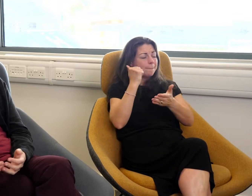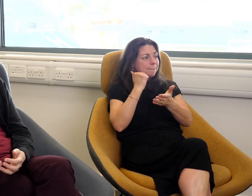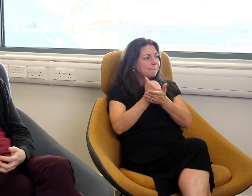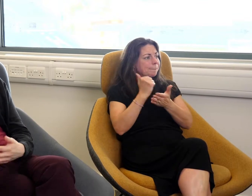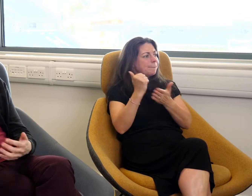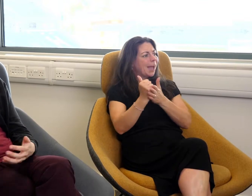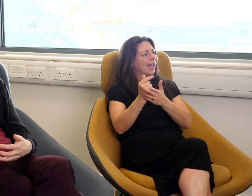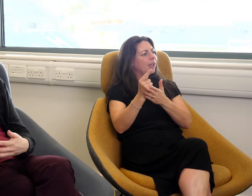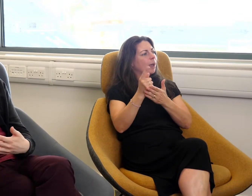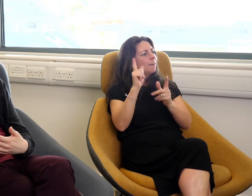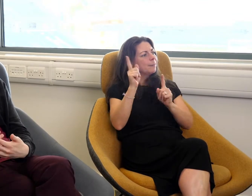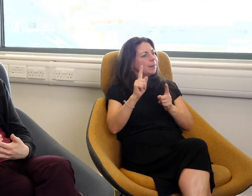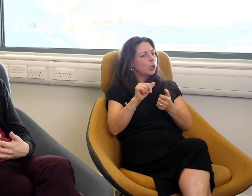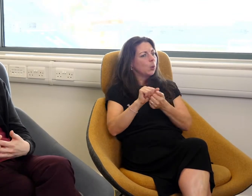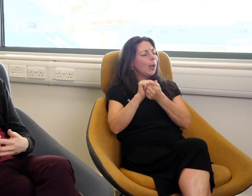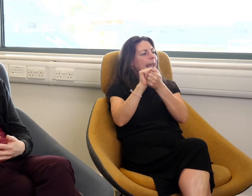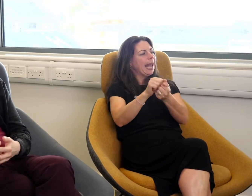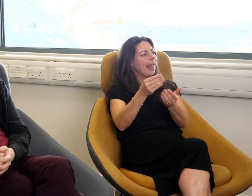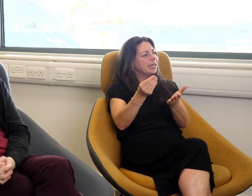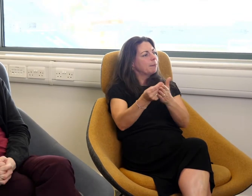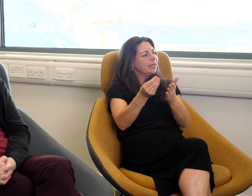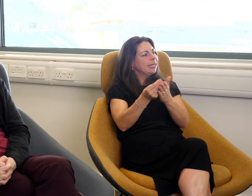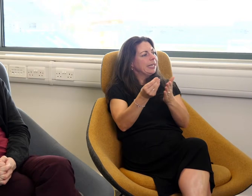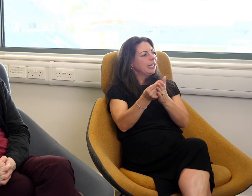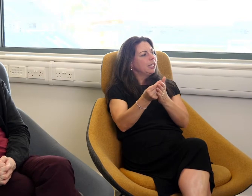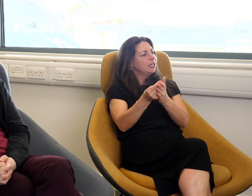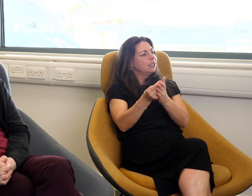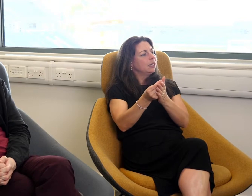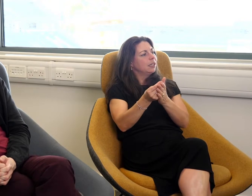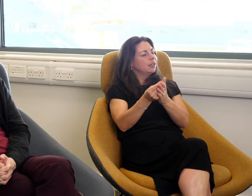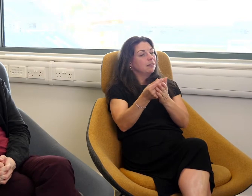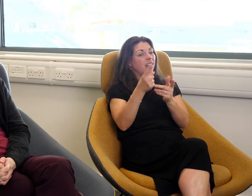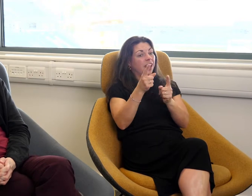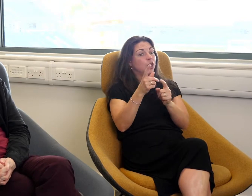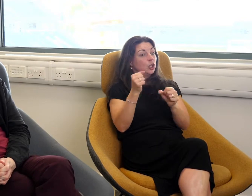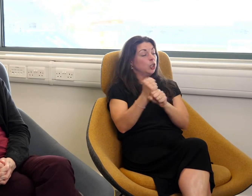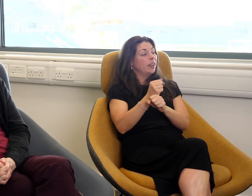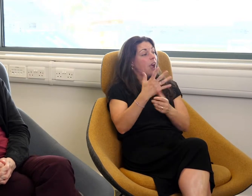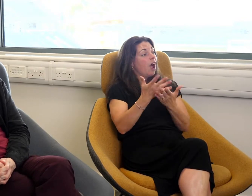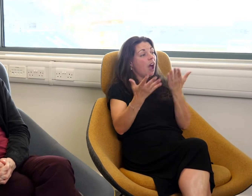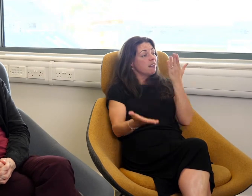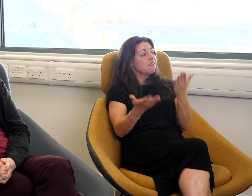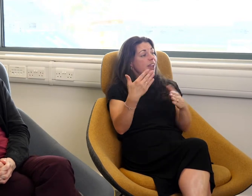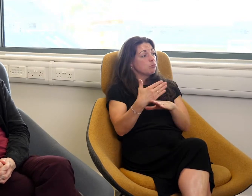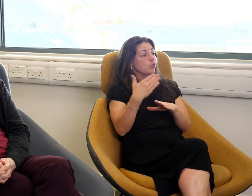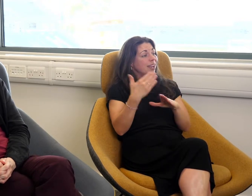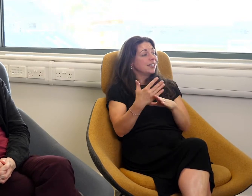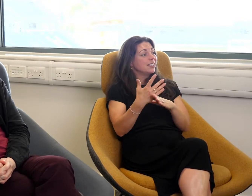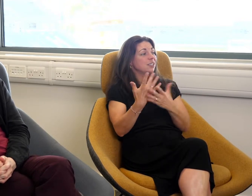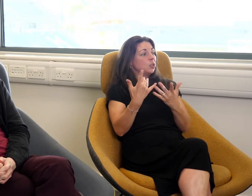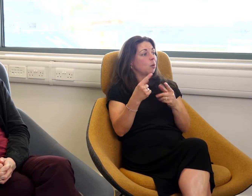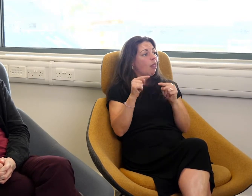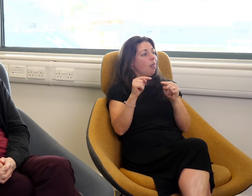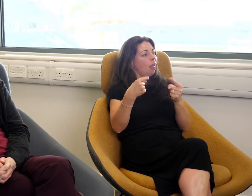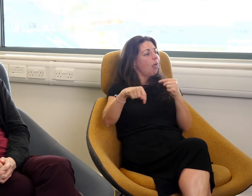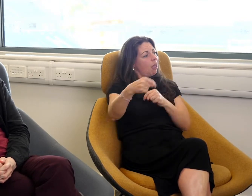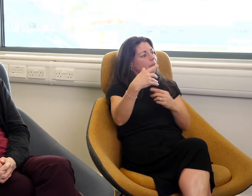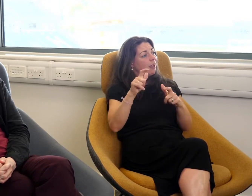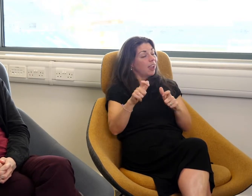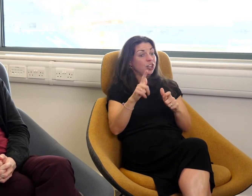and have potentially been going through really unfair practices. She holds them to account very well, and I think proposes lots of good ideas